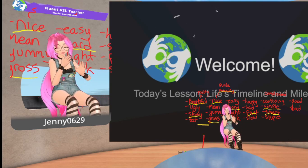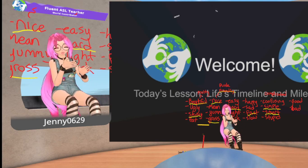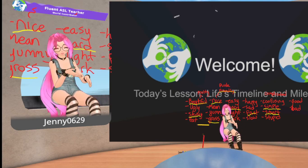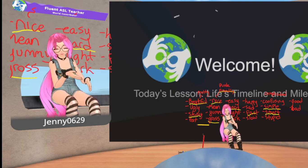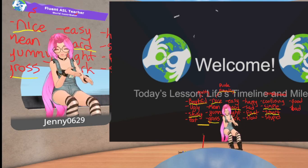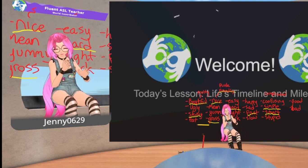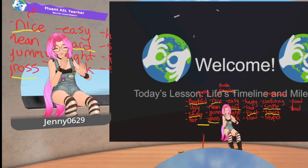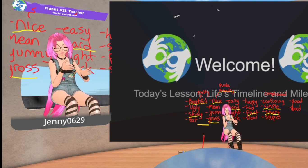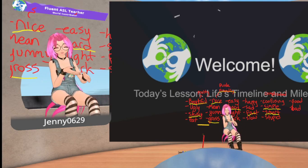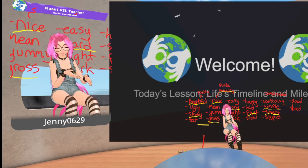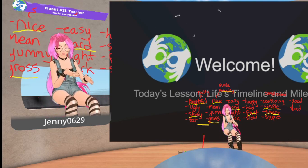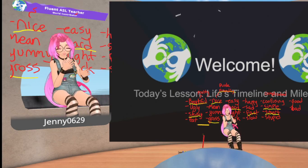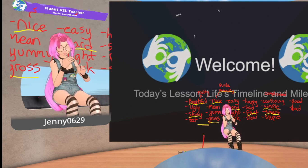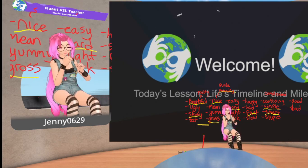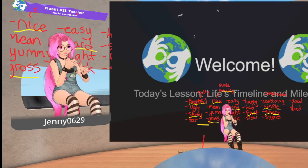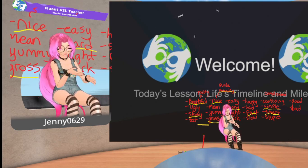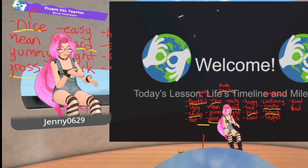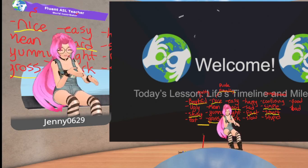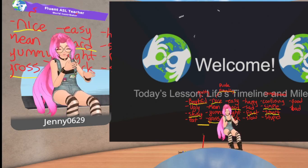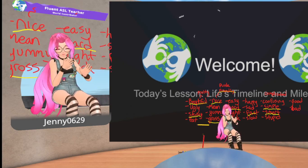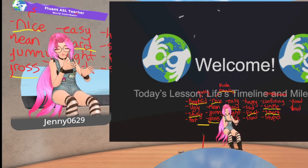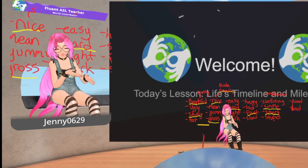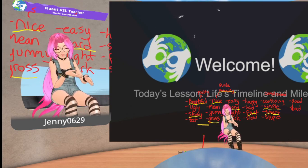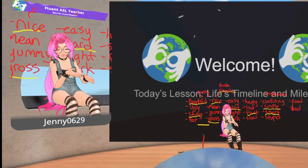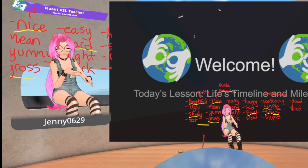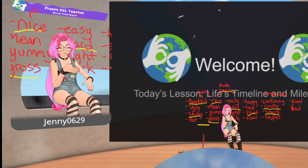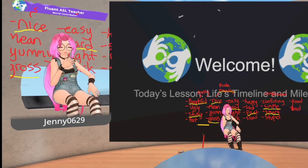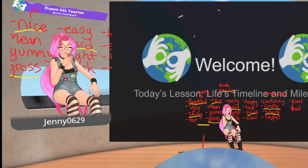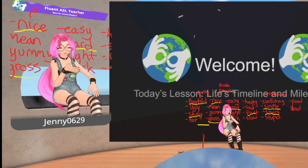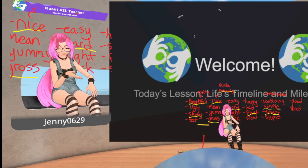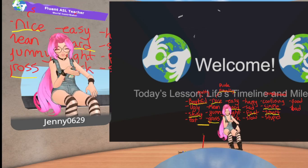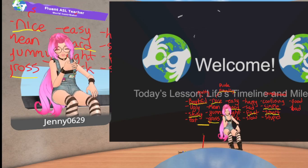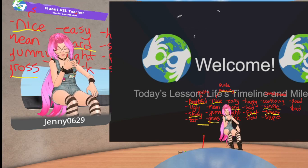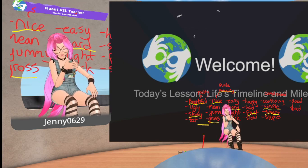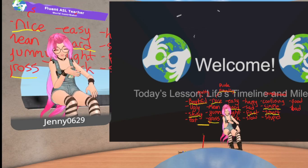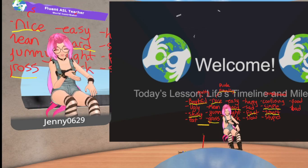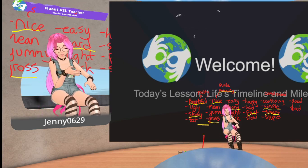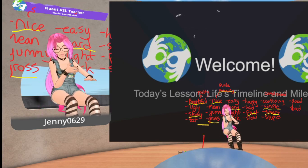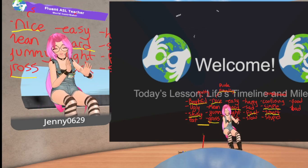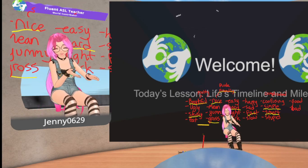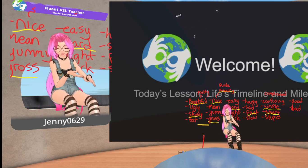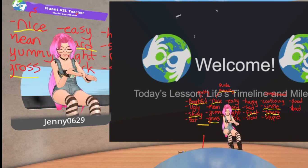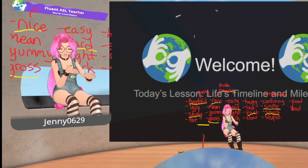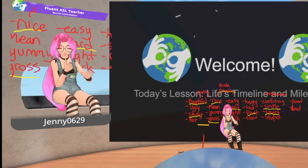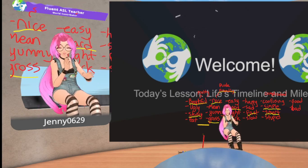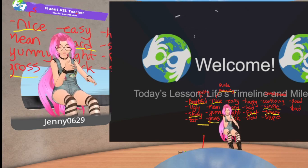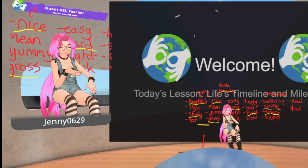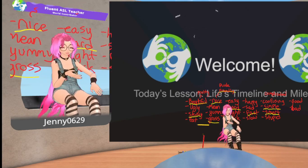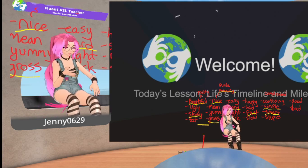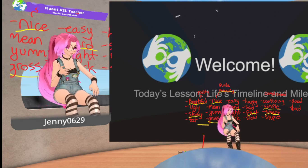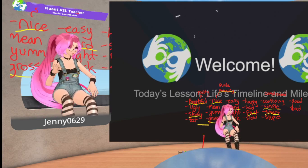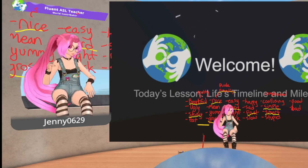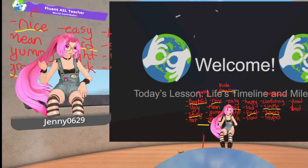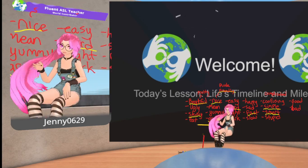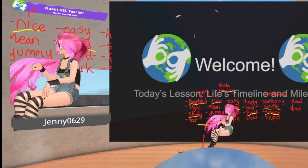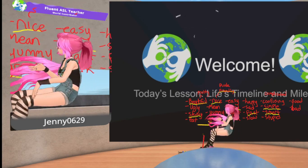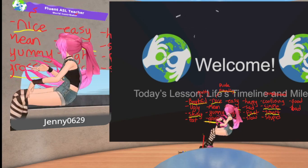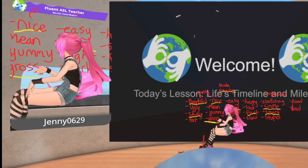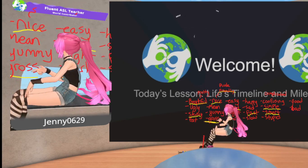like barf, gross, bleh, vomit. That's kind of like a slang for it as well.